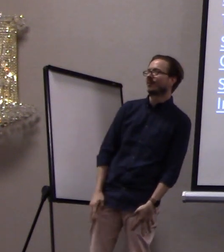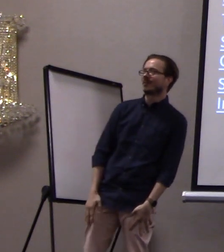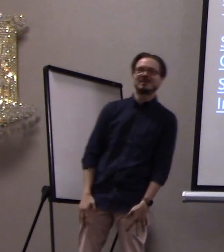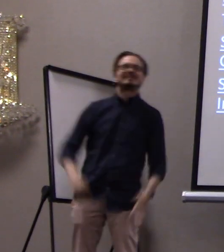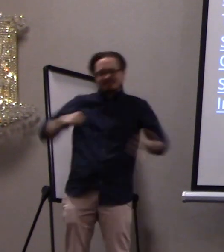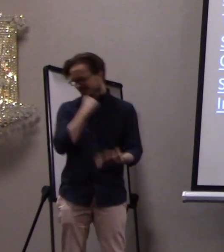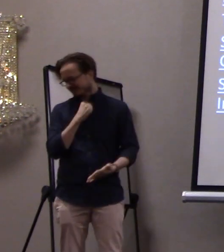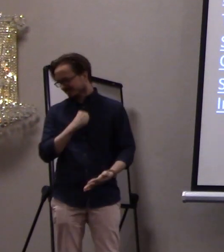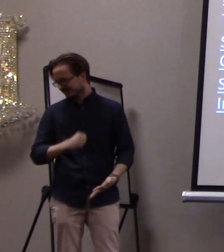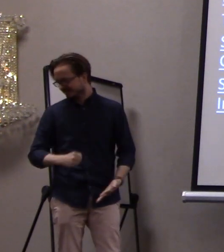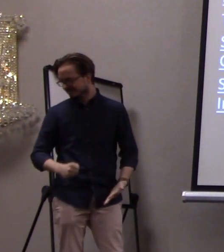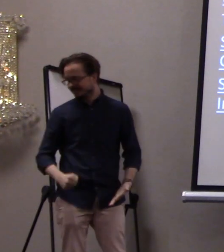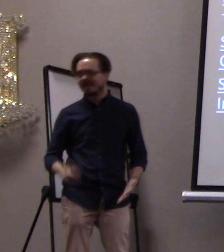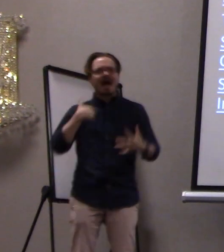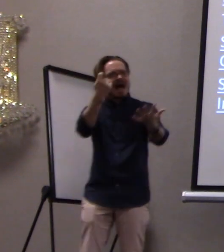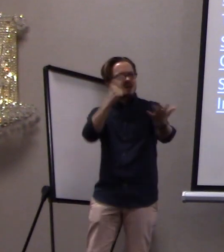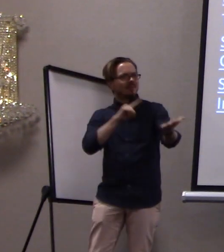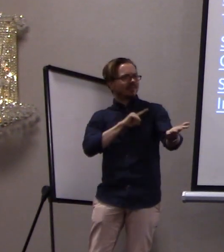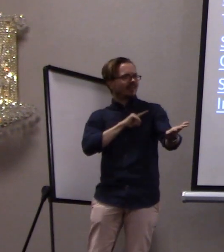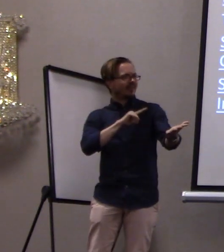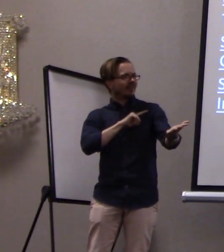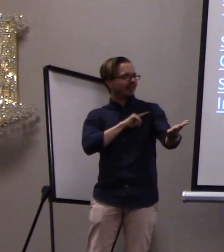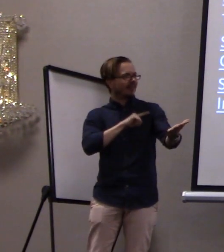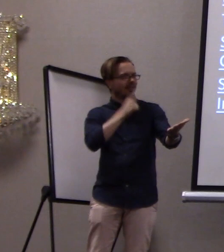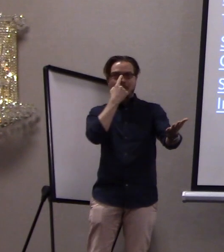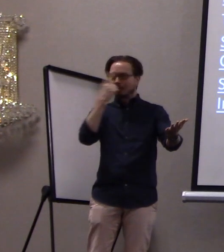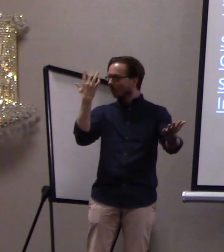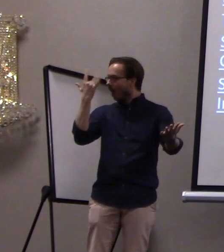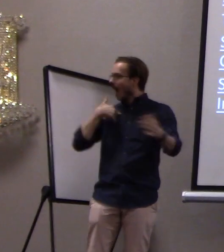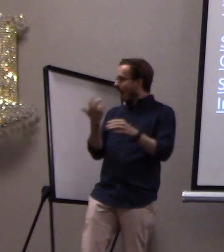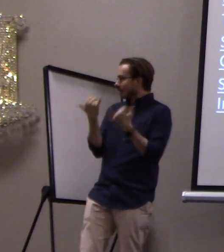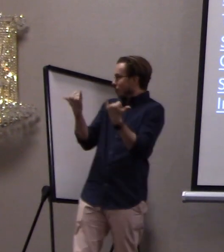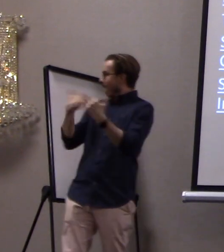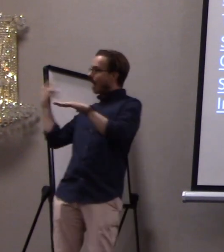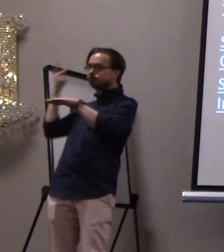No. Dang it. I feel a little like,